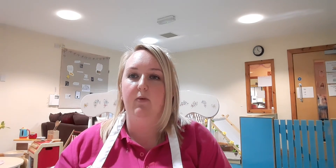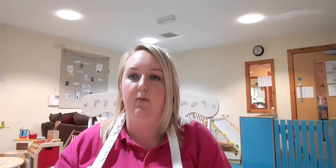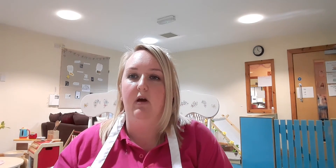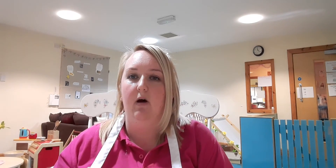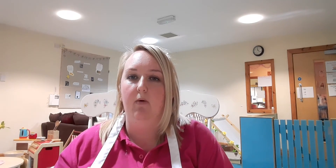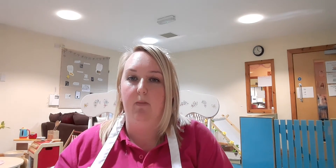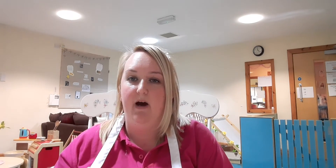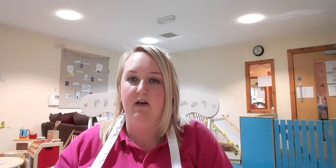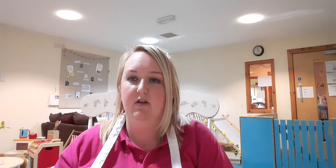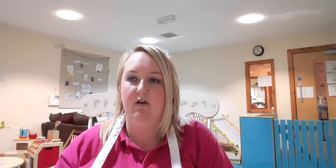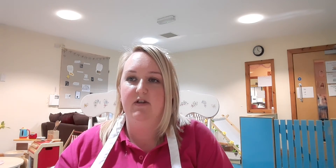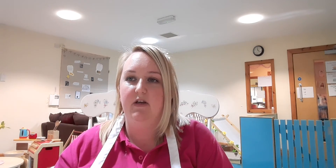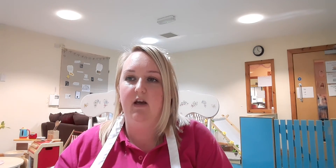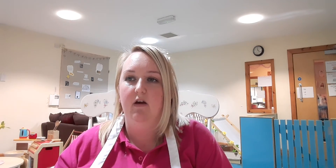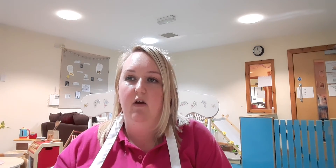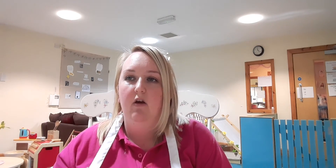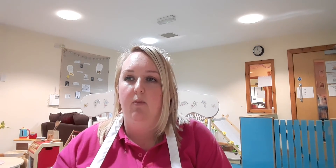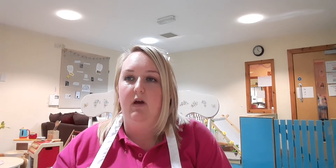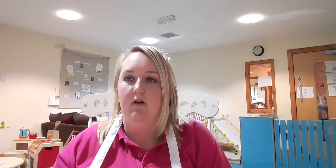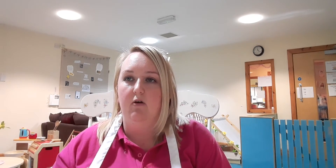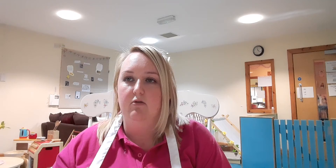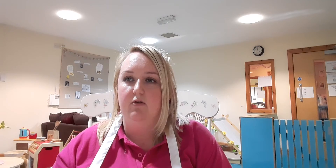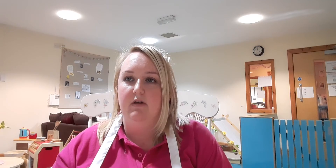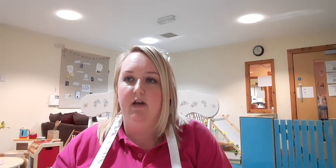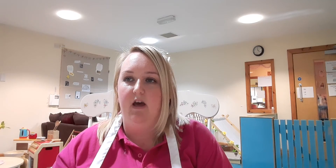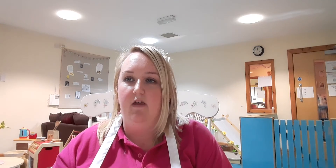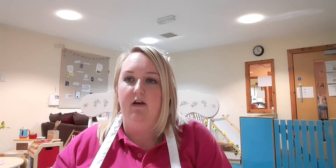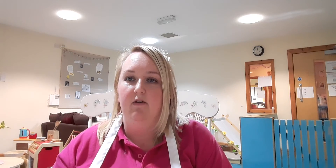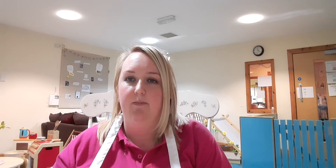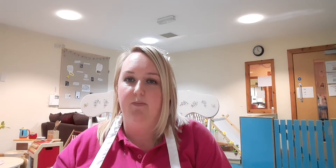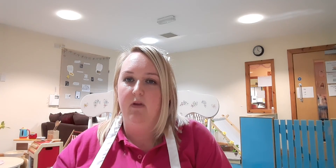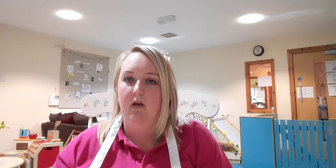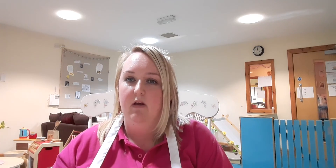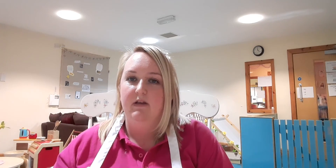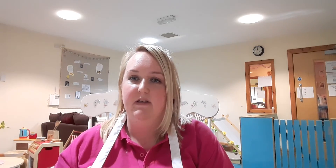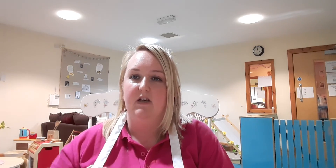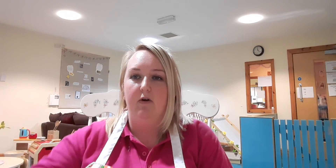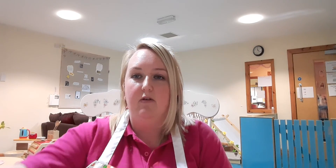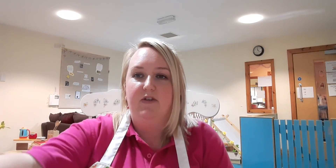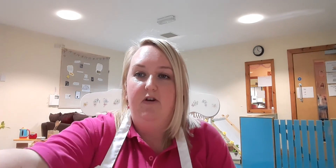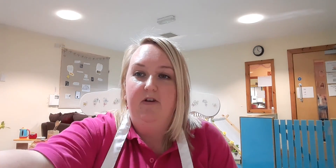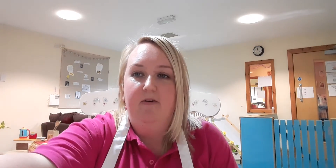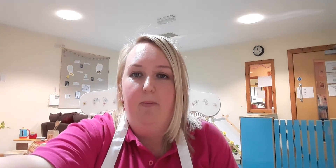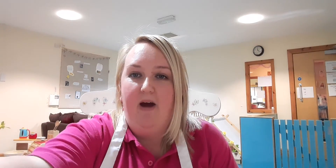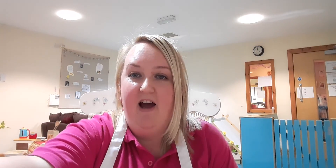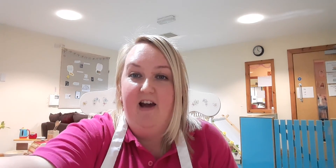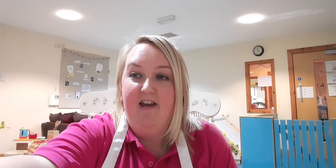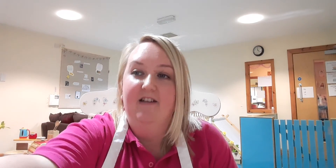when we come back to nursery, we can all do it together. See you all soon. Bye.